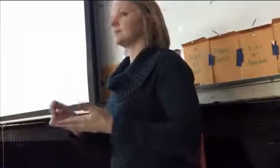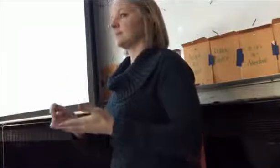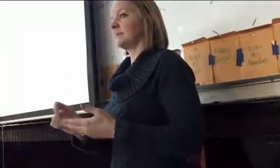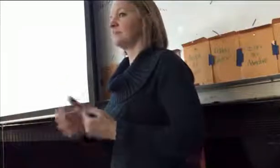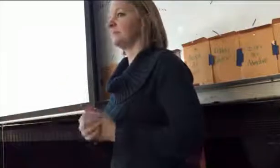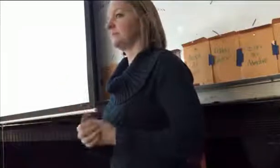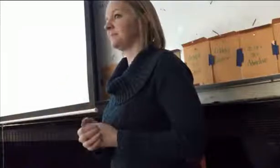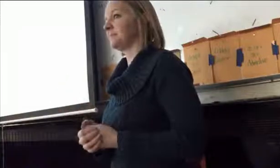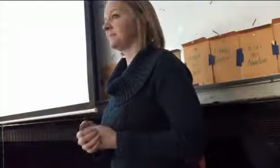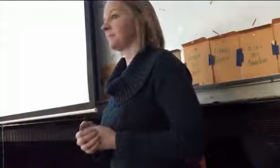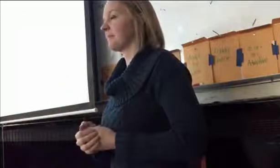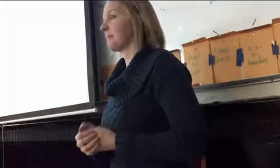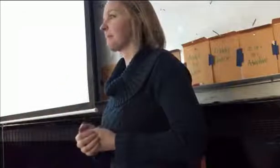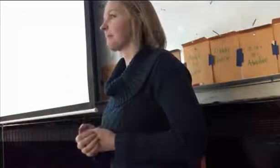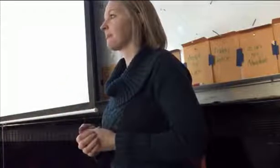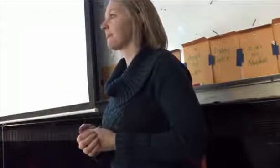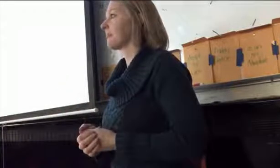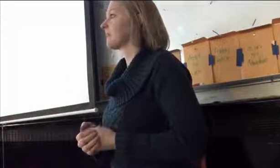working conditions.